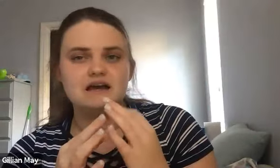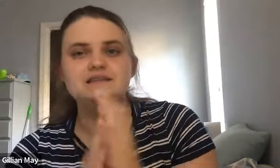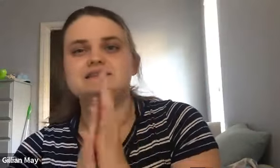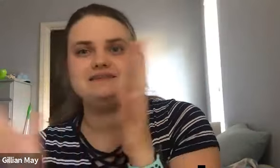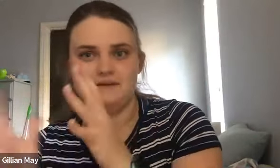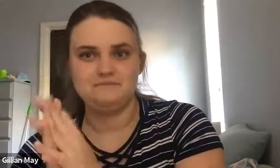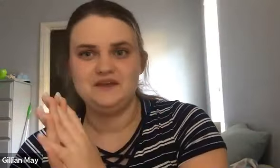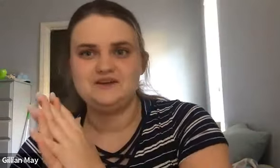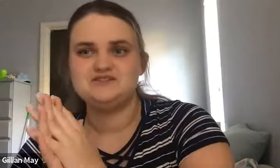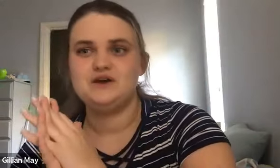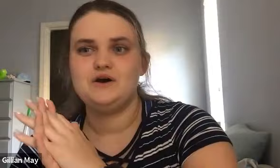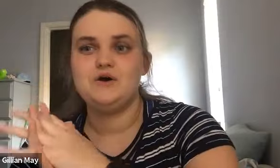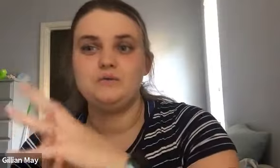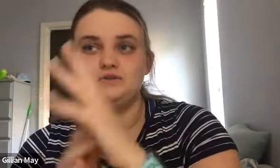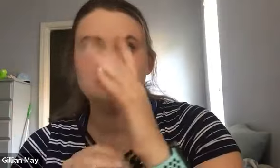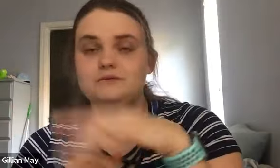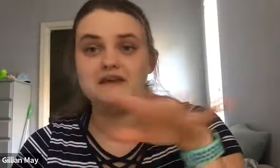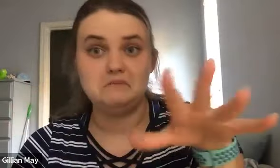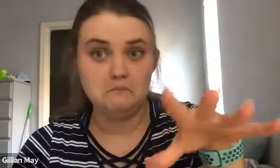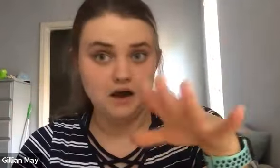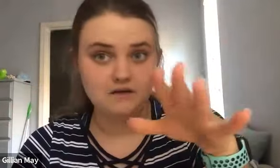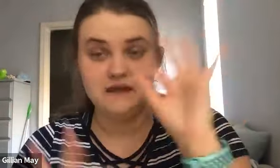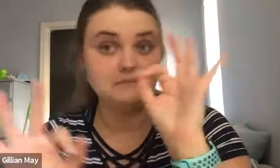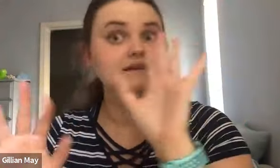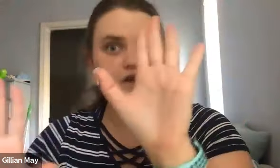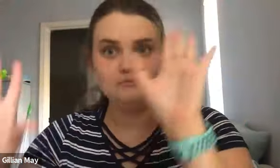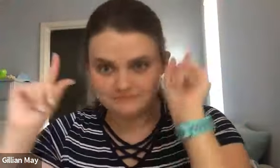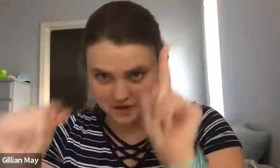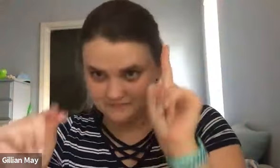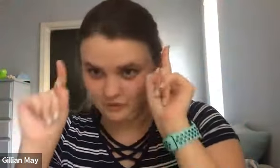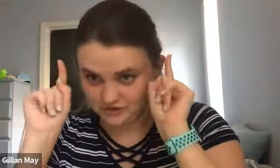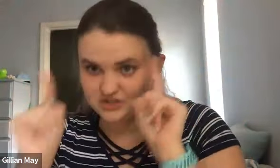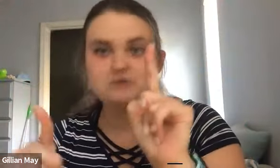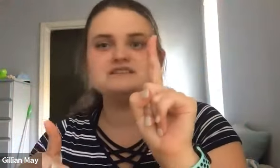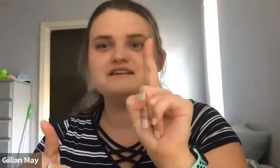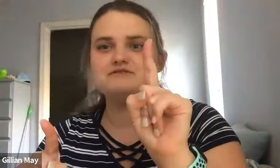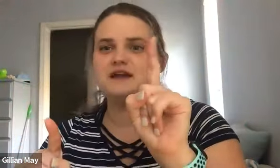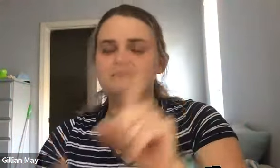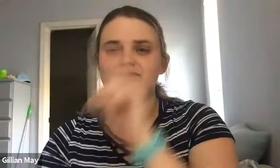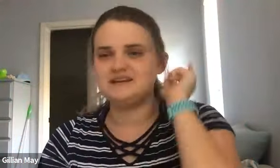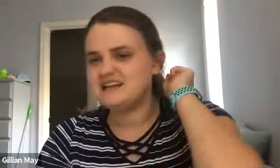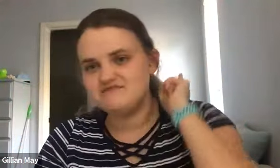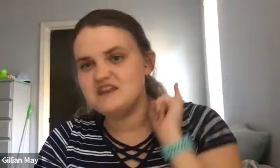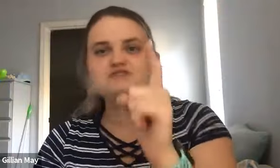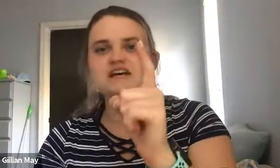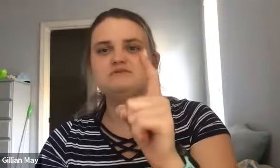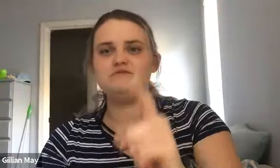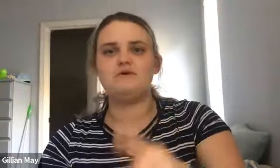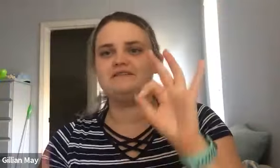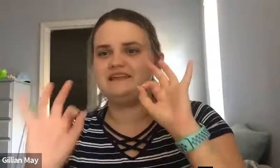signs and that. So we'll start with, again, mom, family. No, we're going to start with a sign for family because I've never done it before in